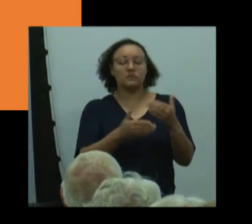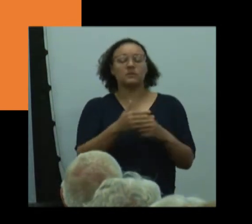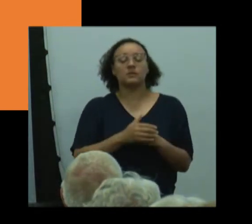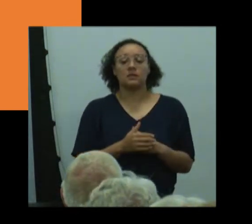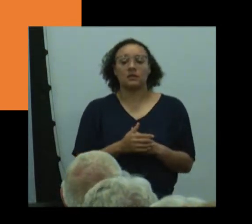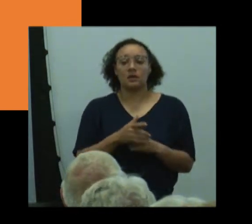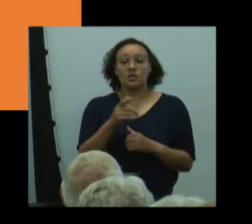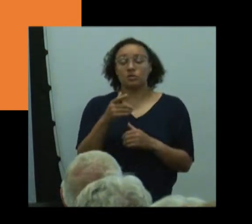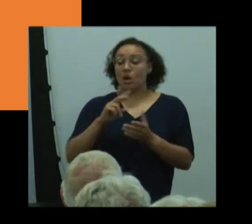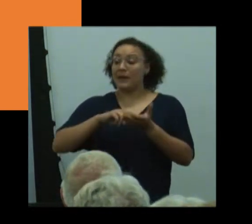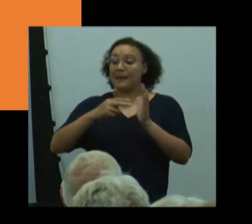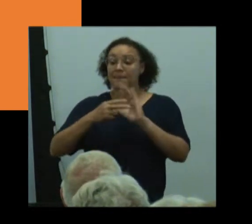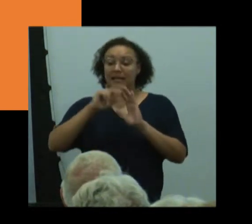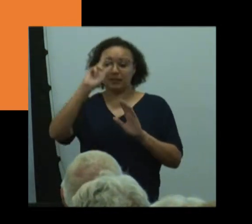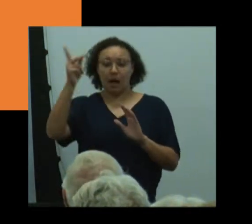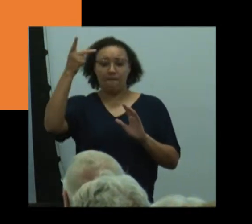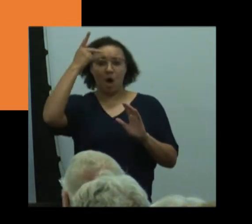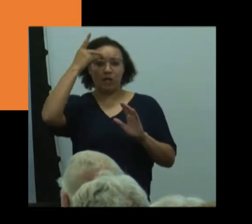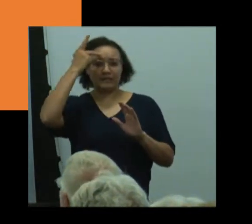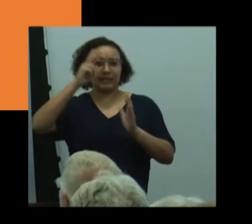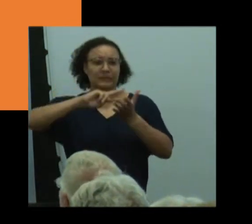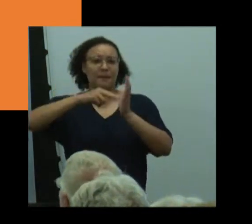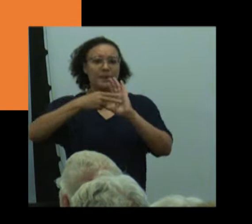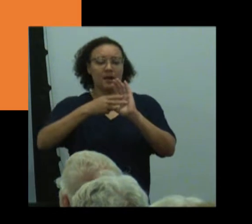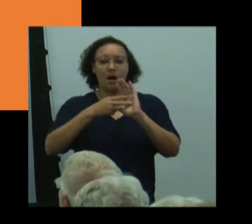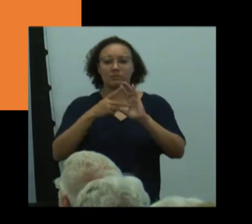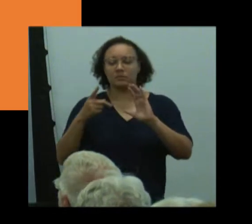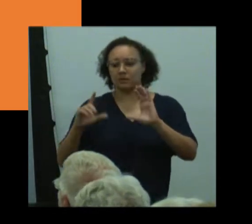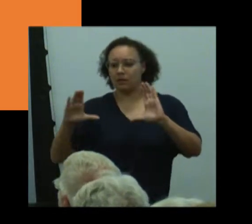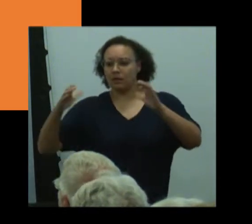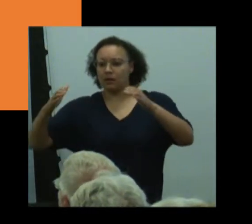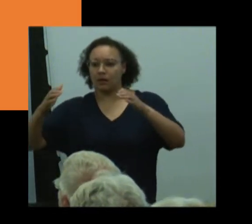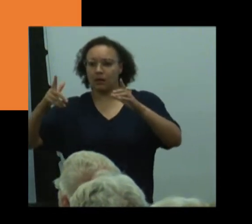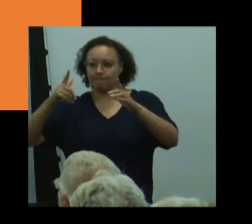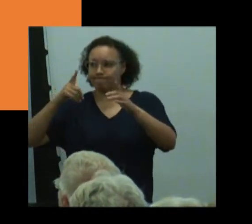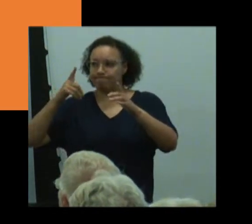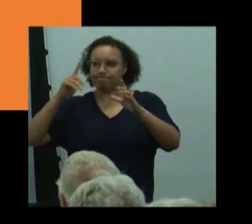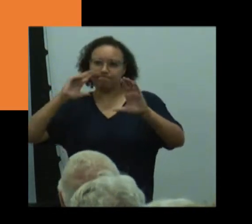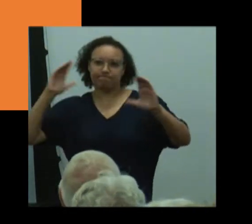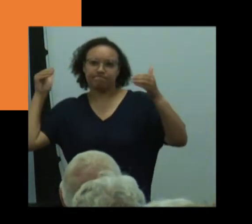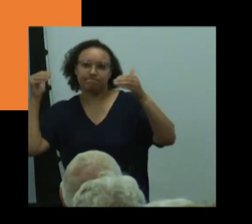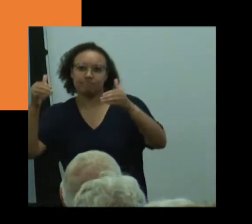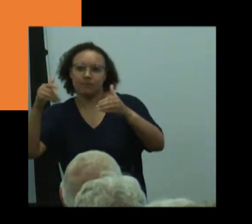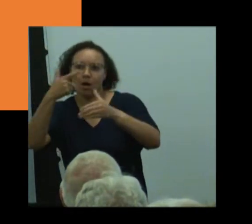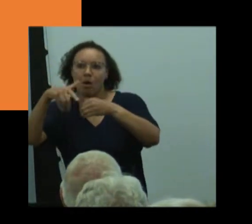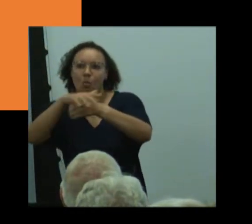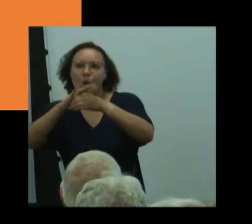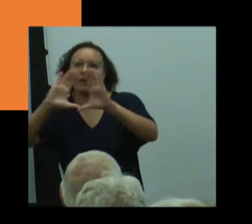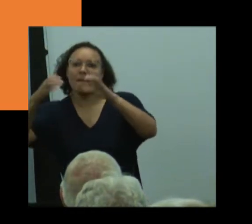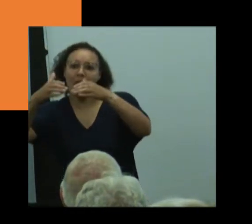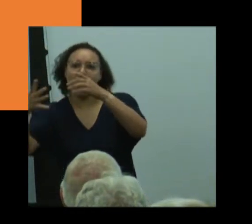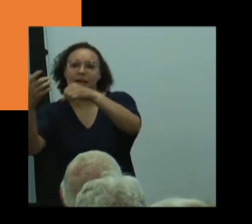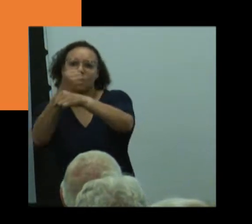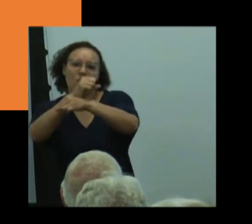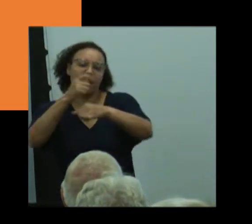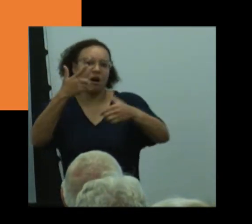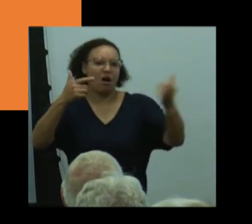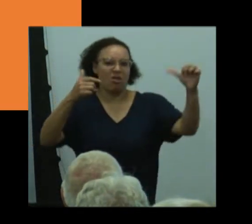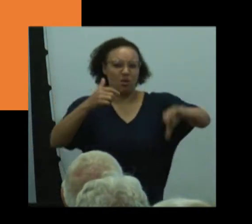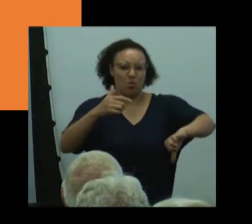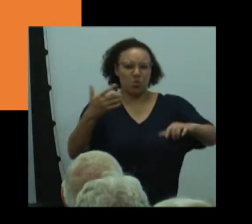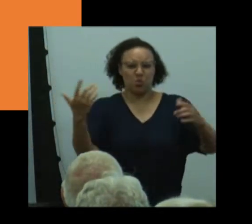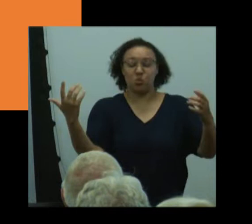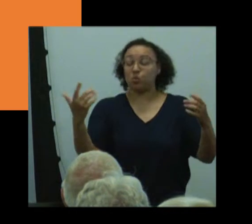politics. So this example tries to capture, like, here we have a person who